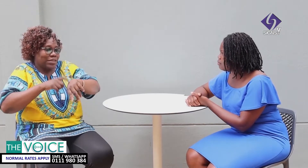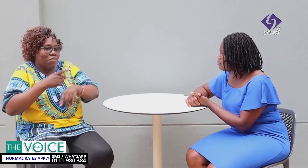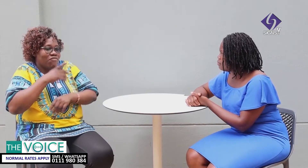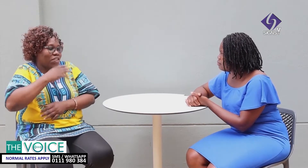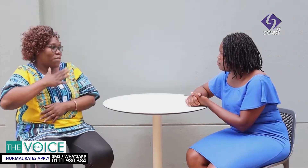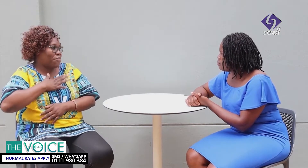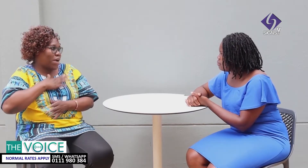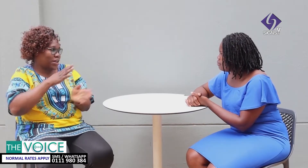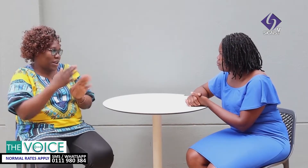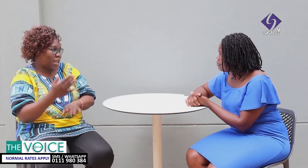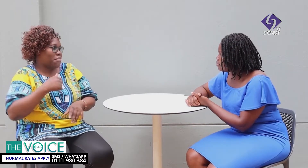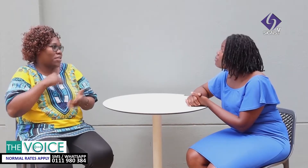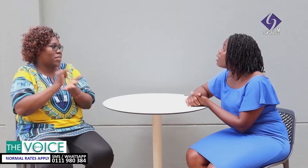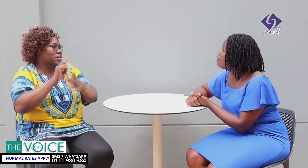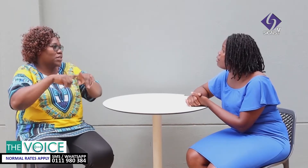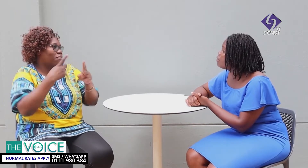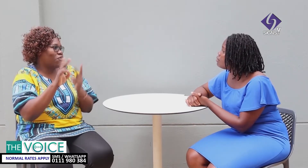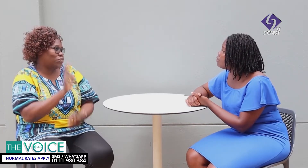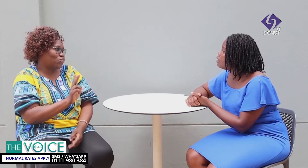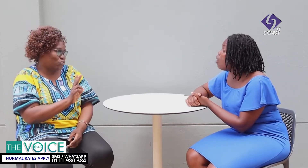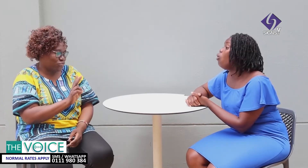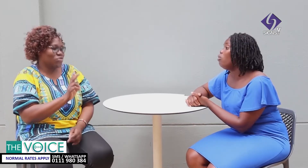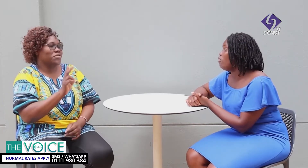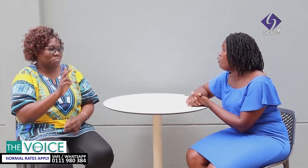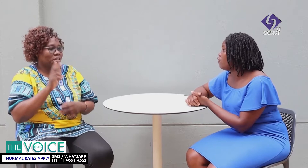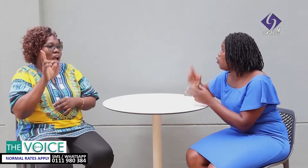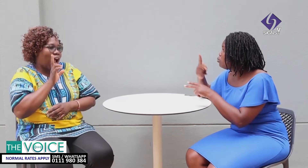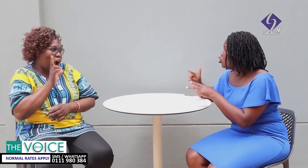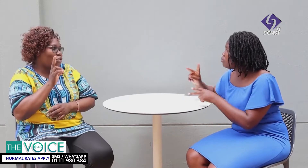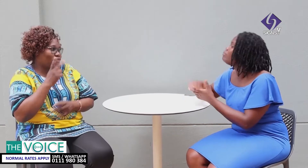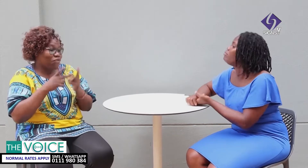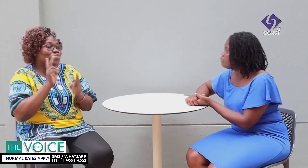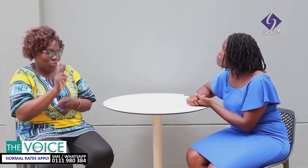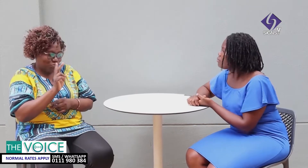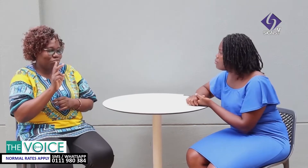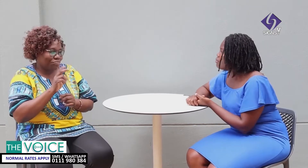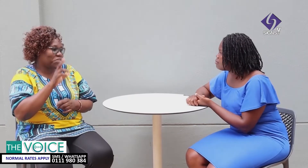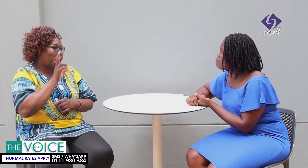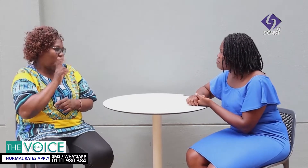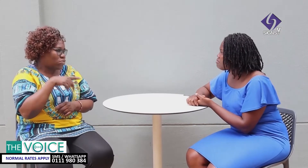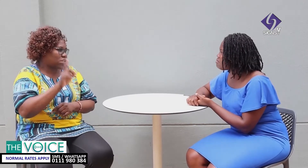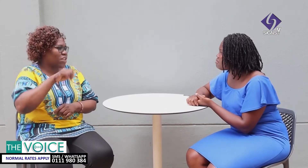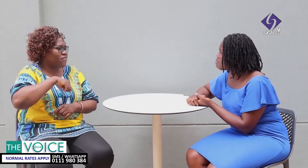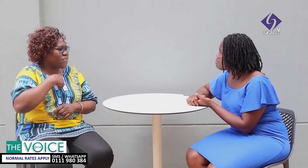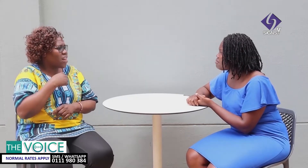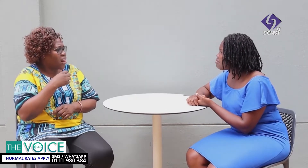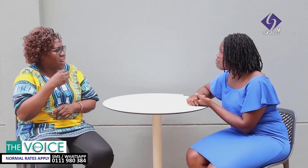my parents had passed away when I was in Form 2. And my uncle had felt that it